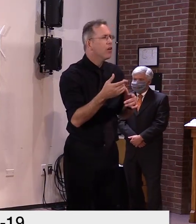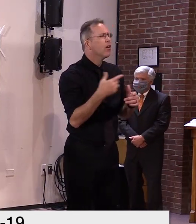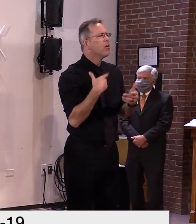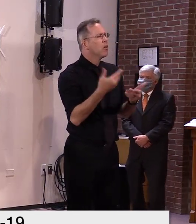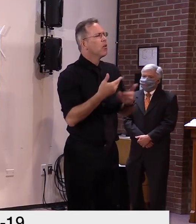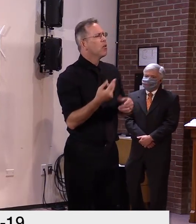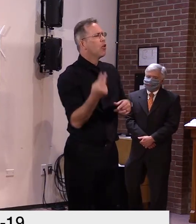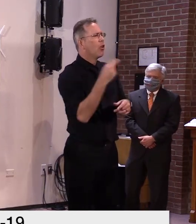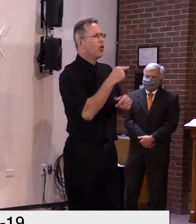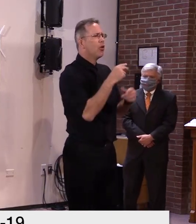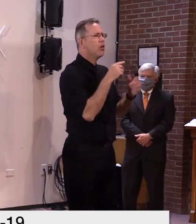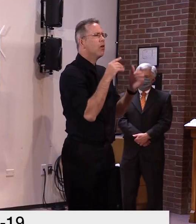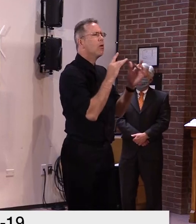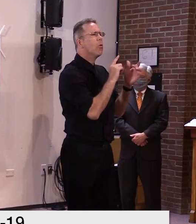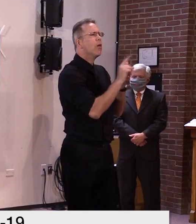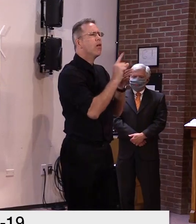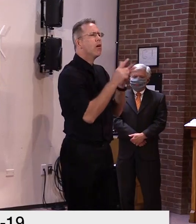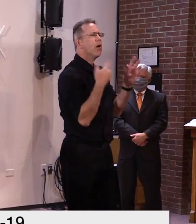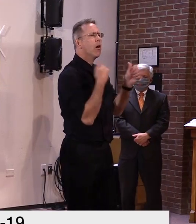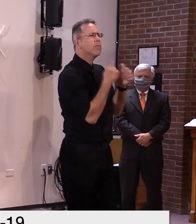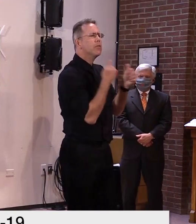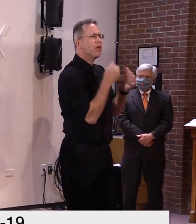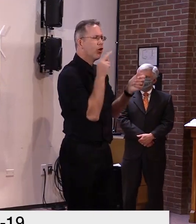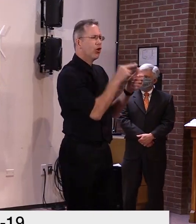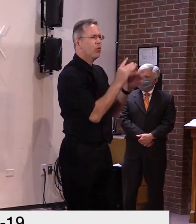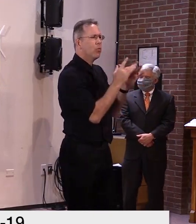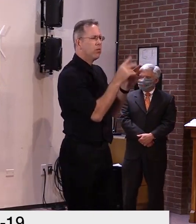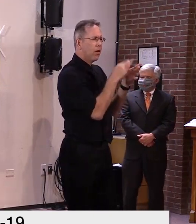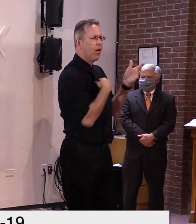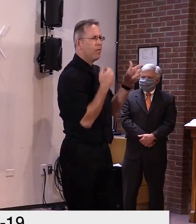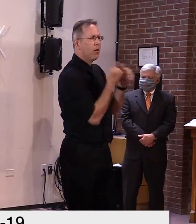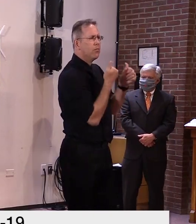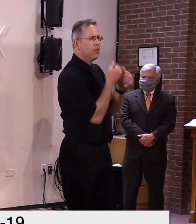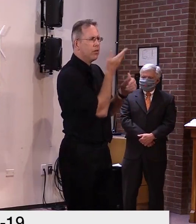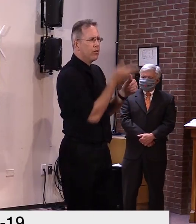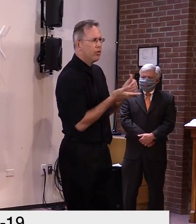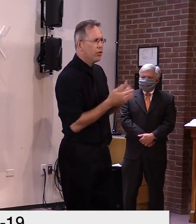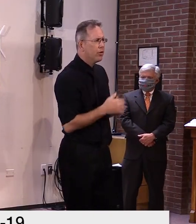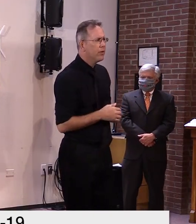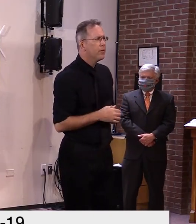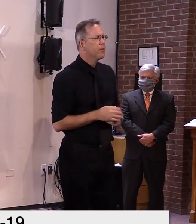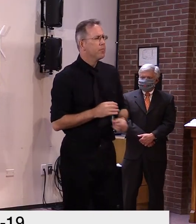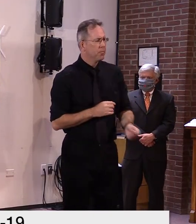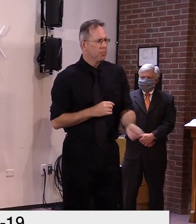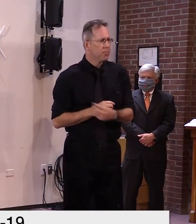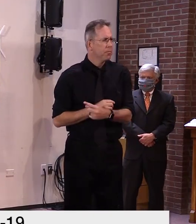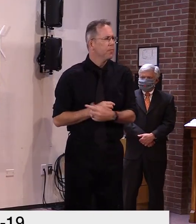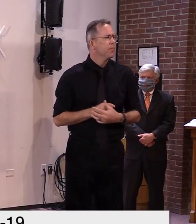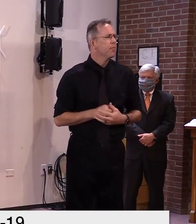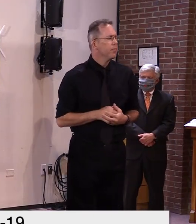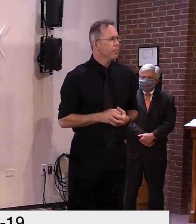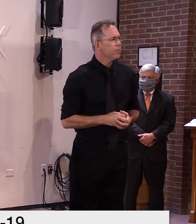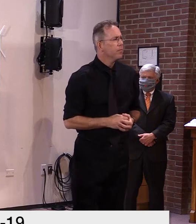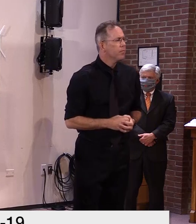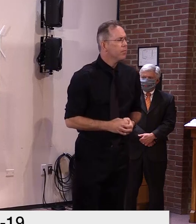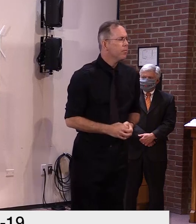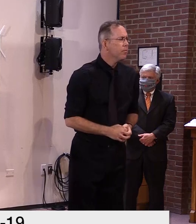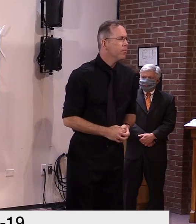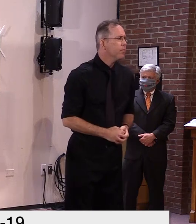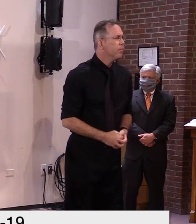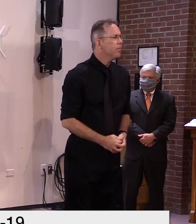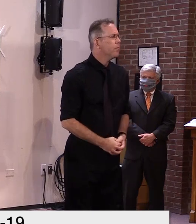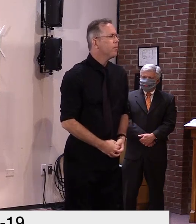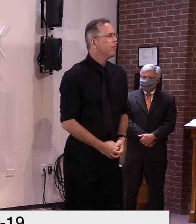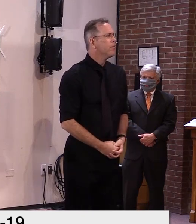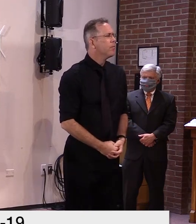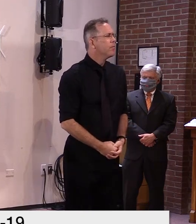All right. Also, Governor, to prevent police shootings of mentally ill people in crisis, the